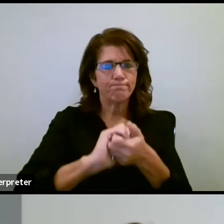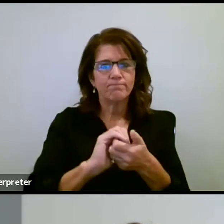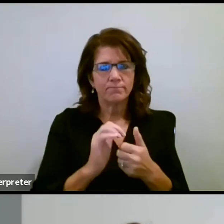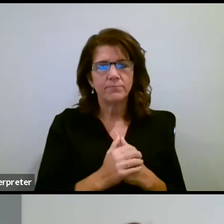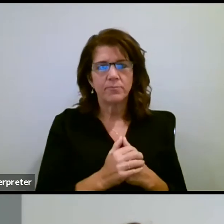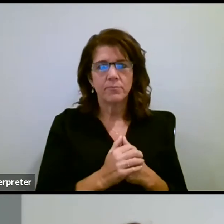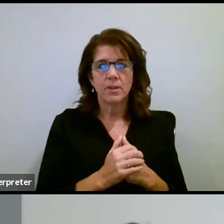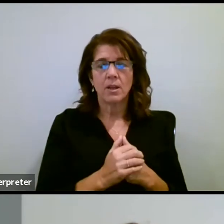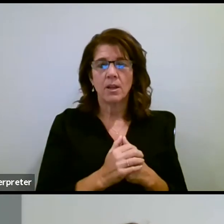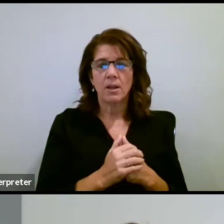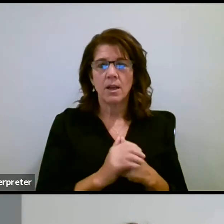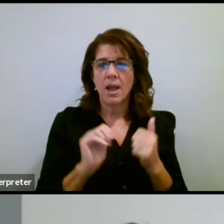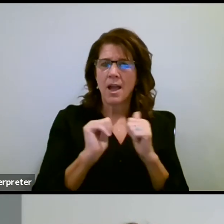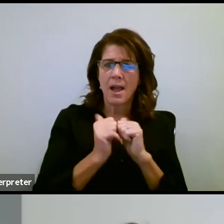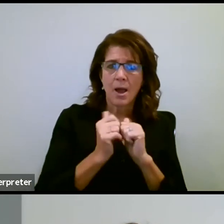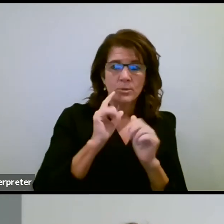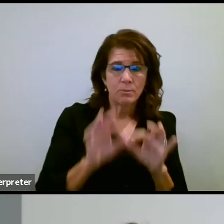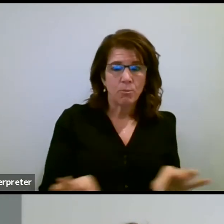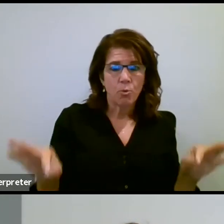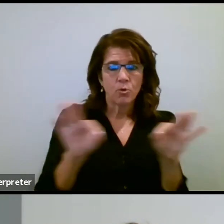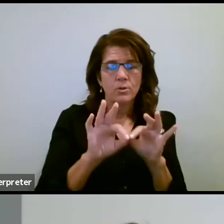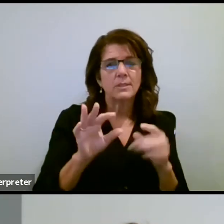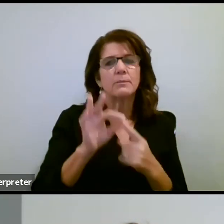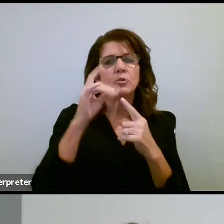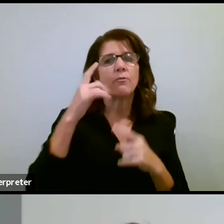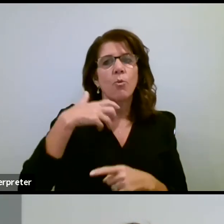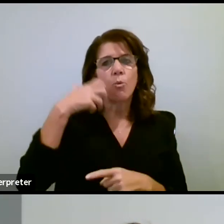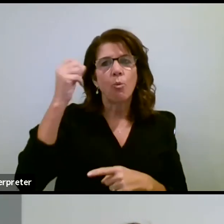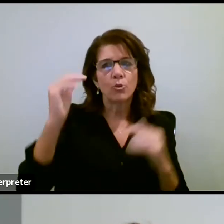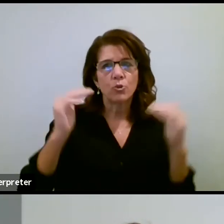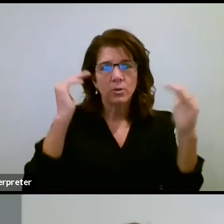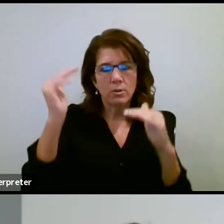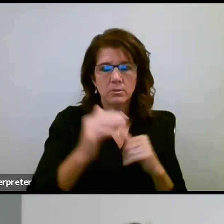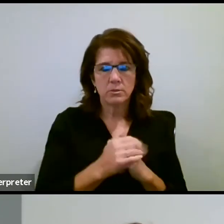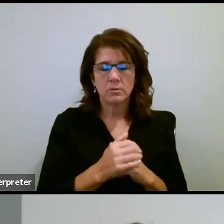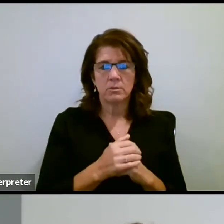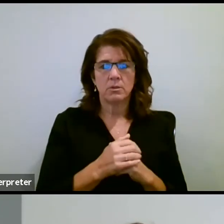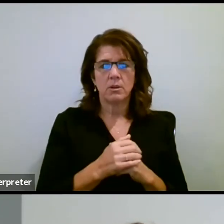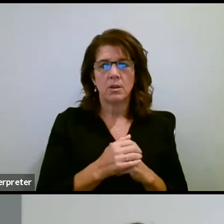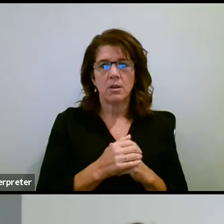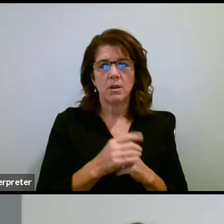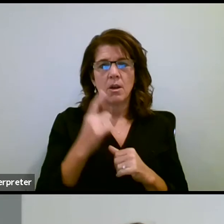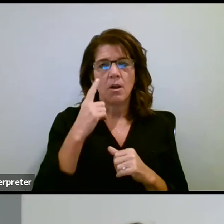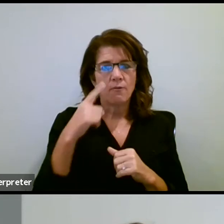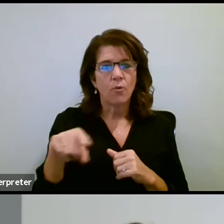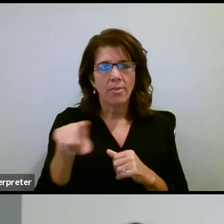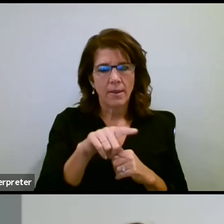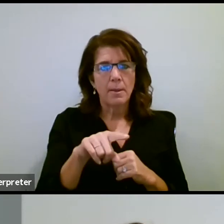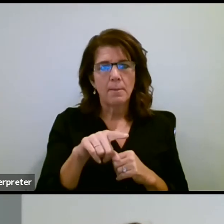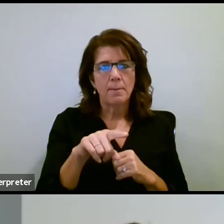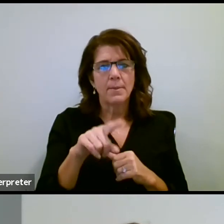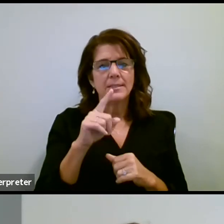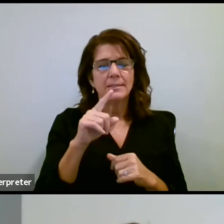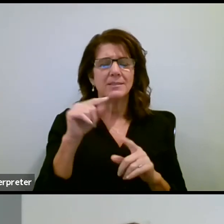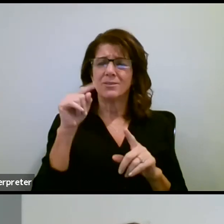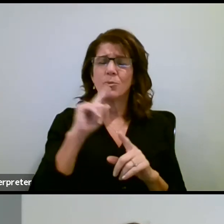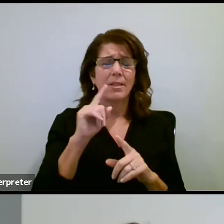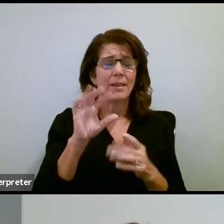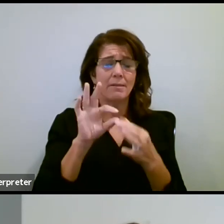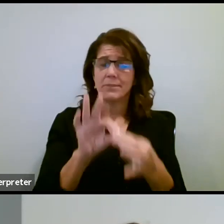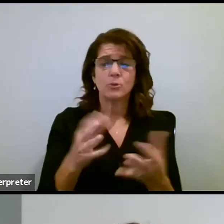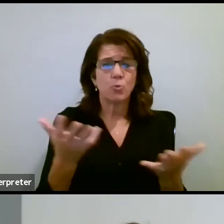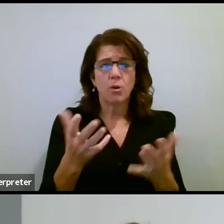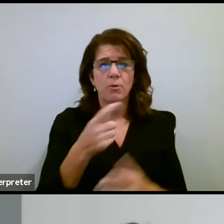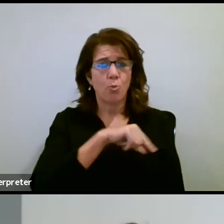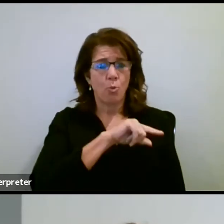of how it is important, especially for older adults. For them, it's a matter of quality of life.